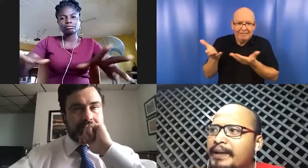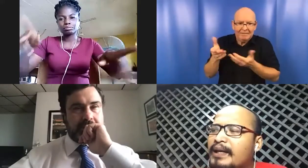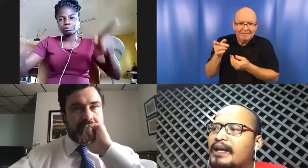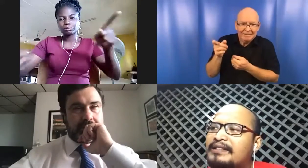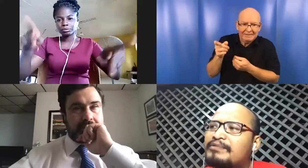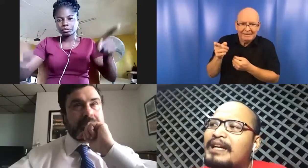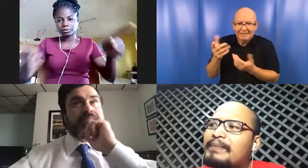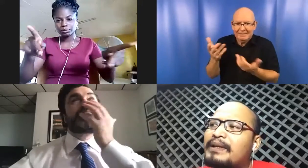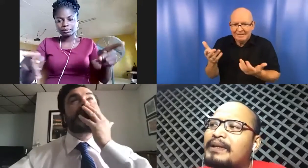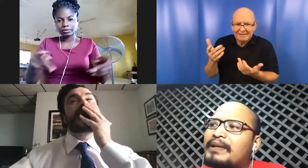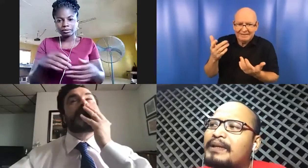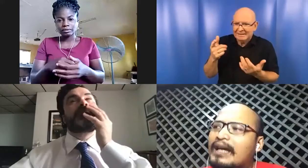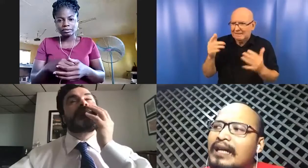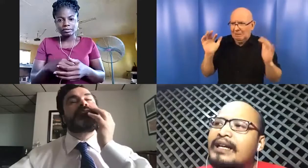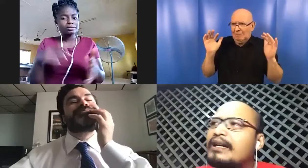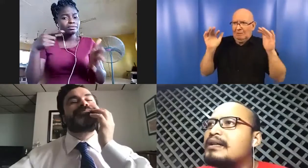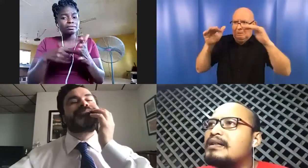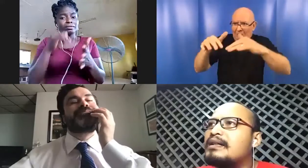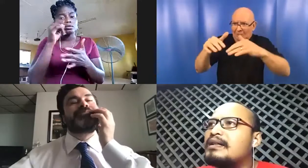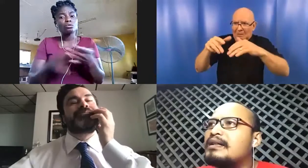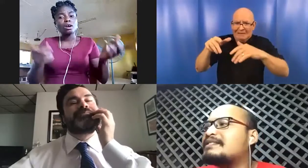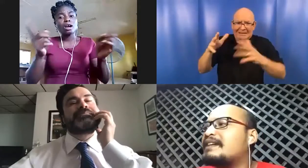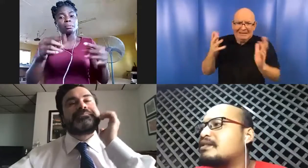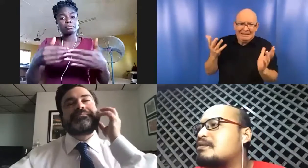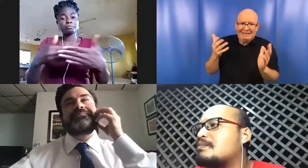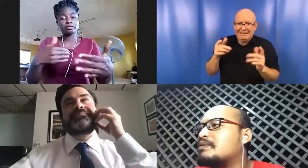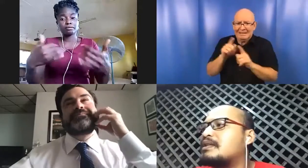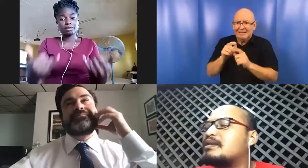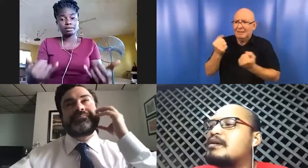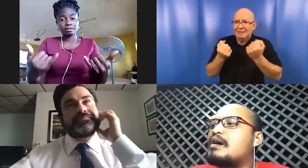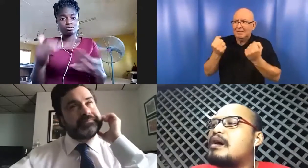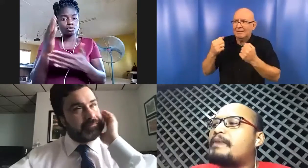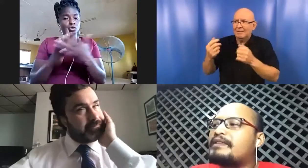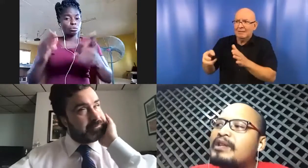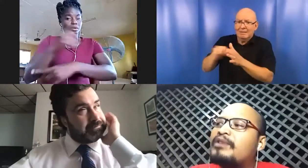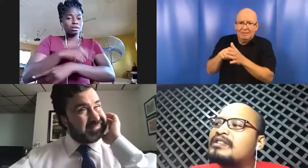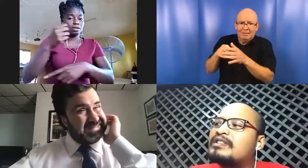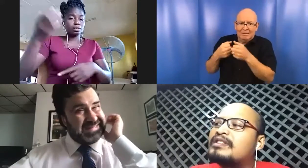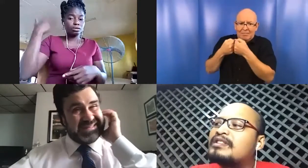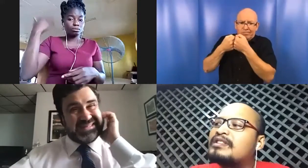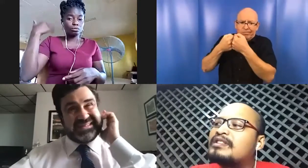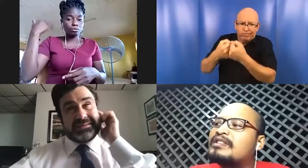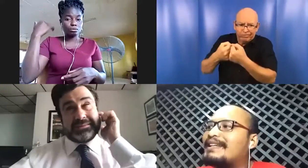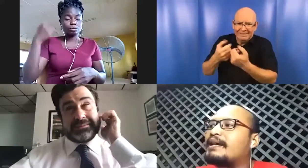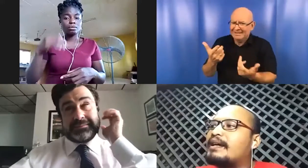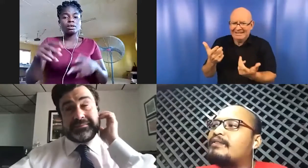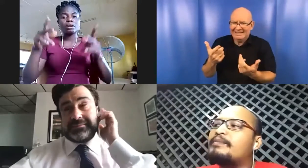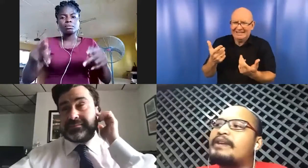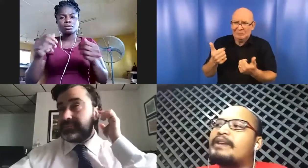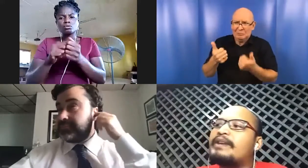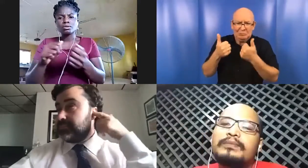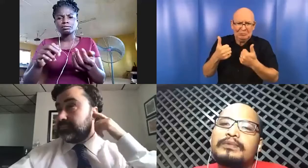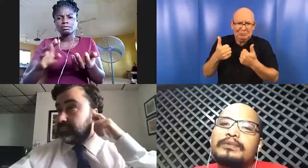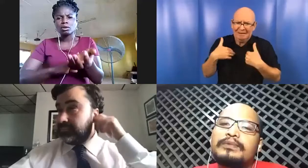And this is what happened earlier, several days ago, about a person with autism went missing from